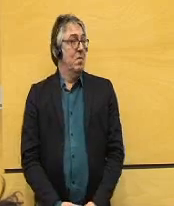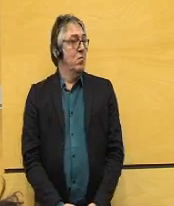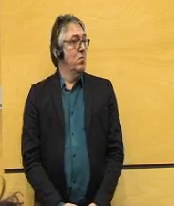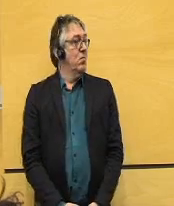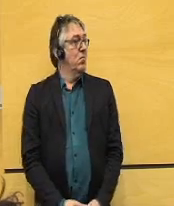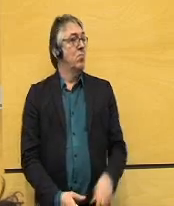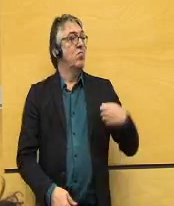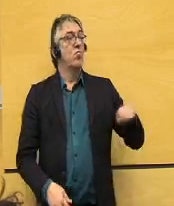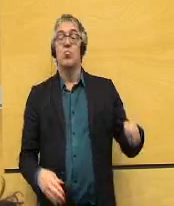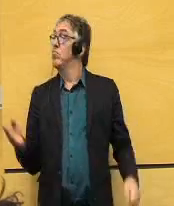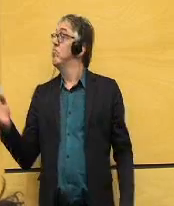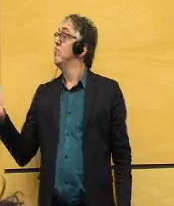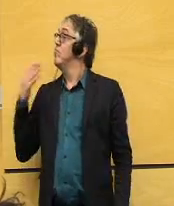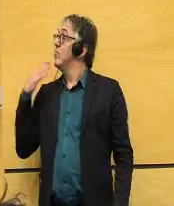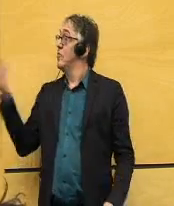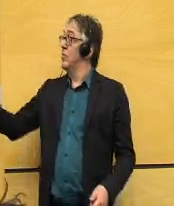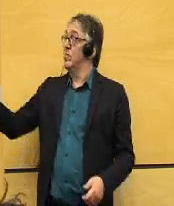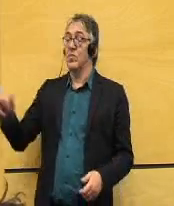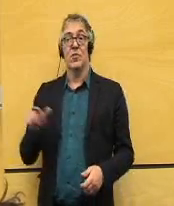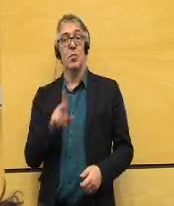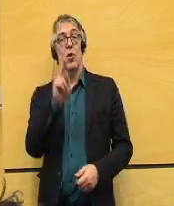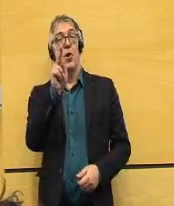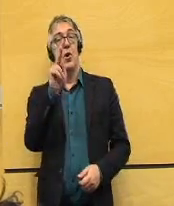Thank you. Mr. Kim, please.